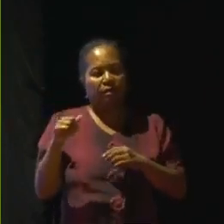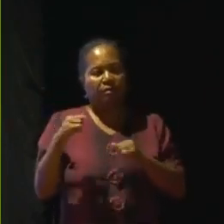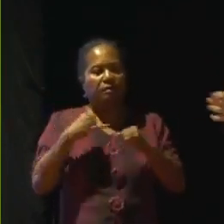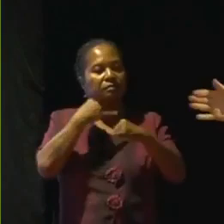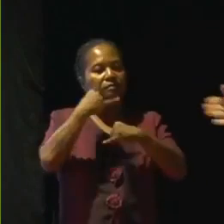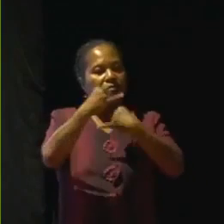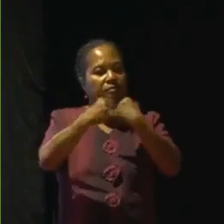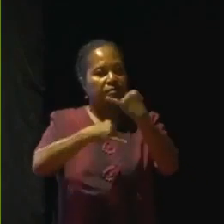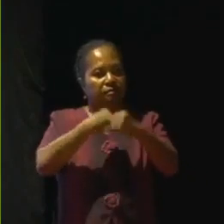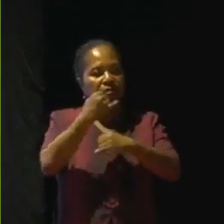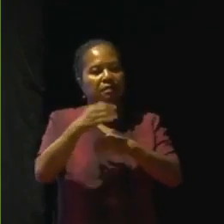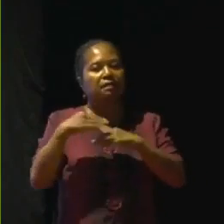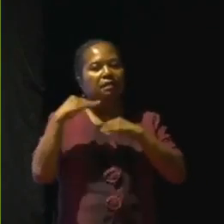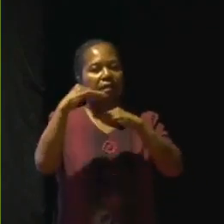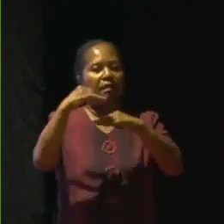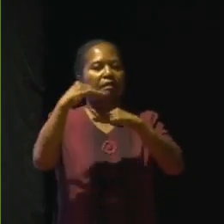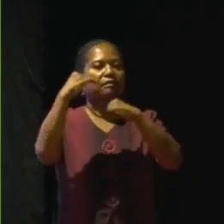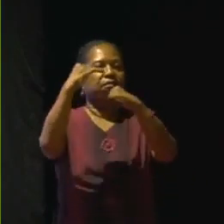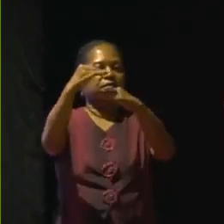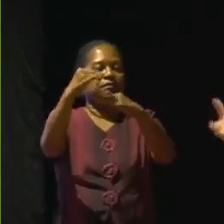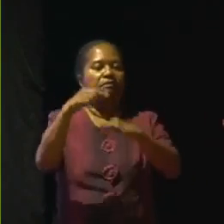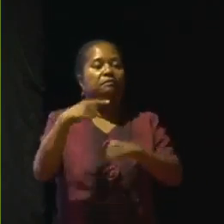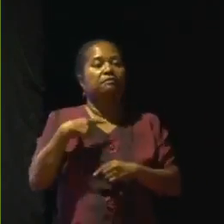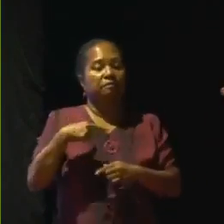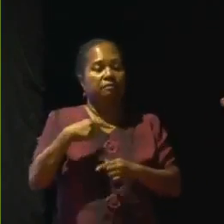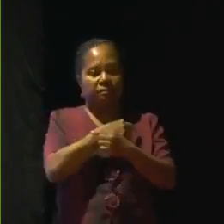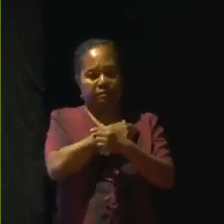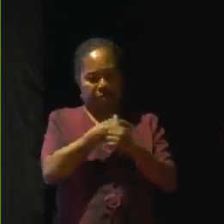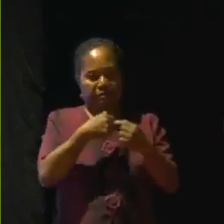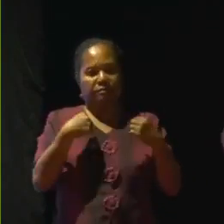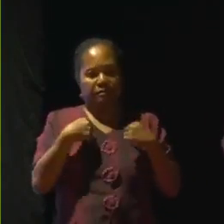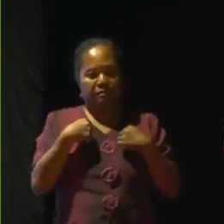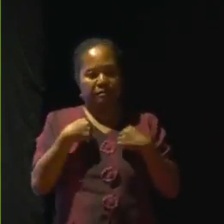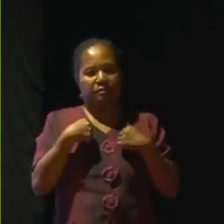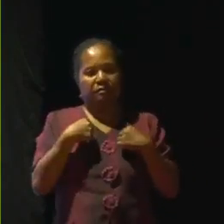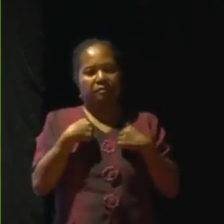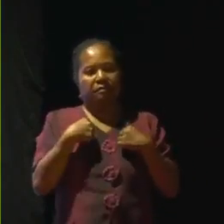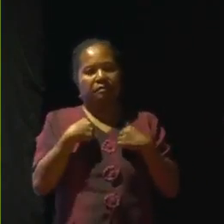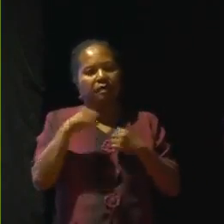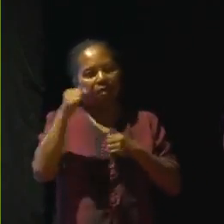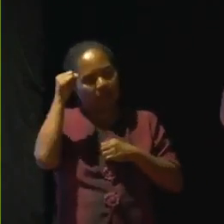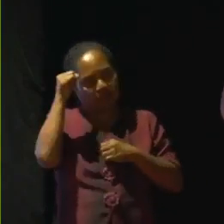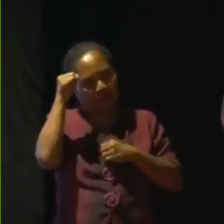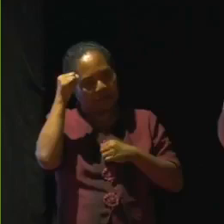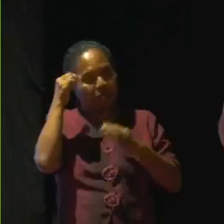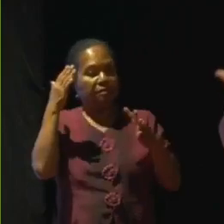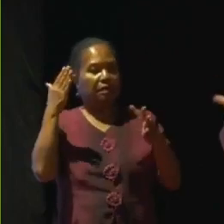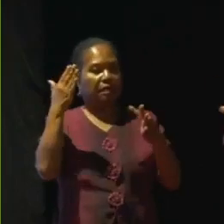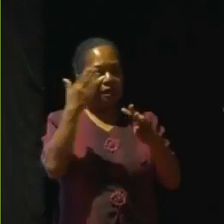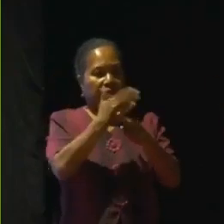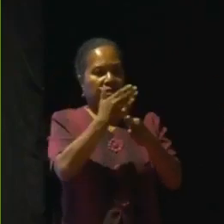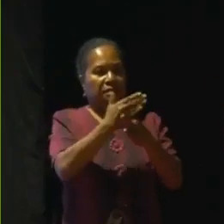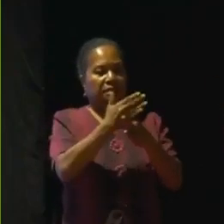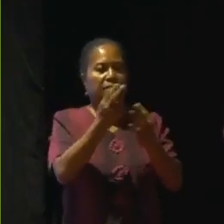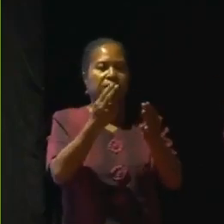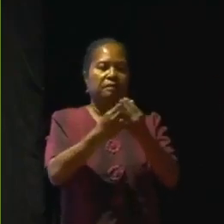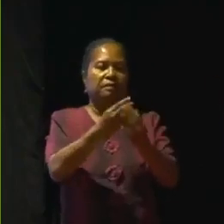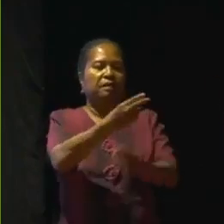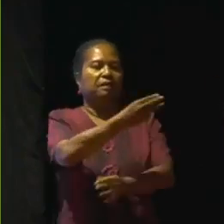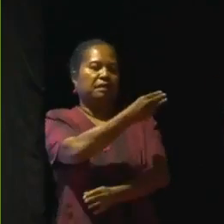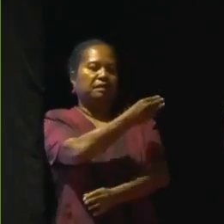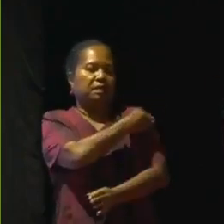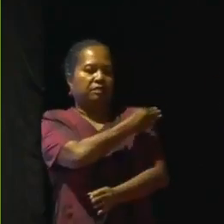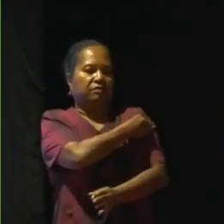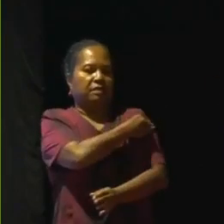at all levels in the organisation, from little things like accessing information is with physical keys,